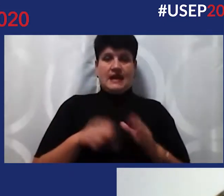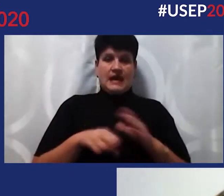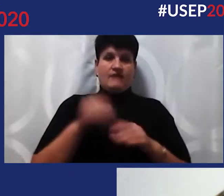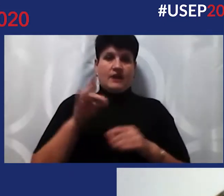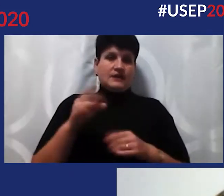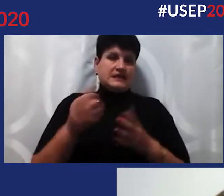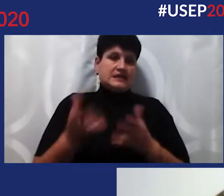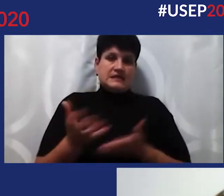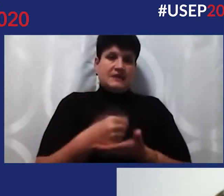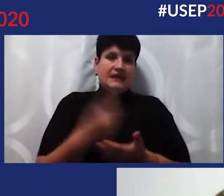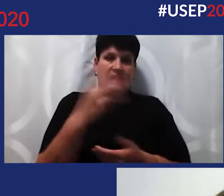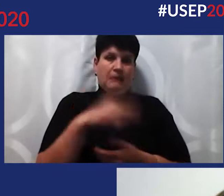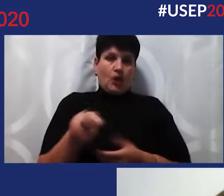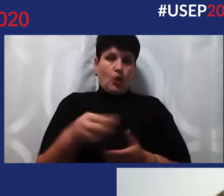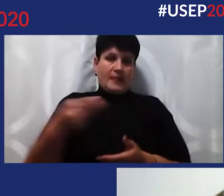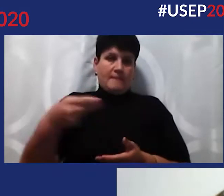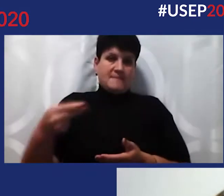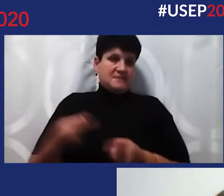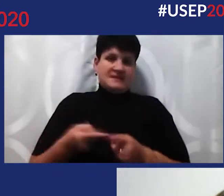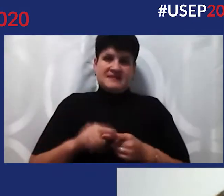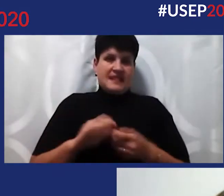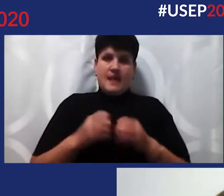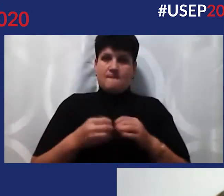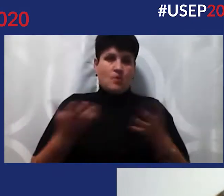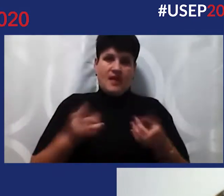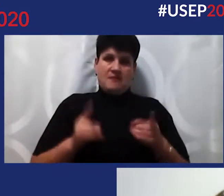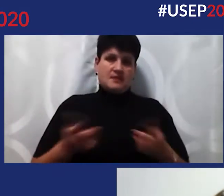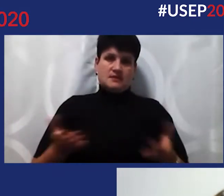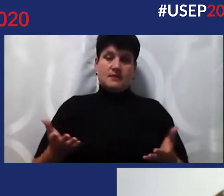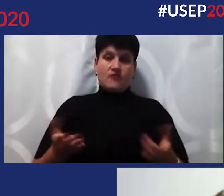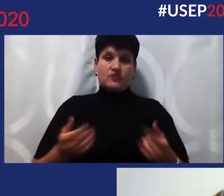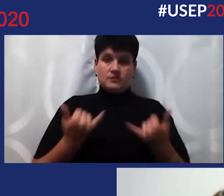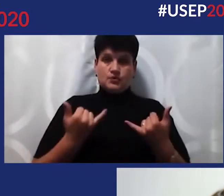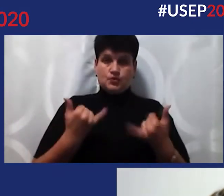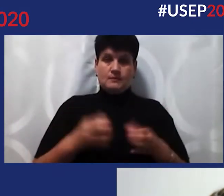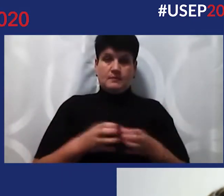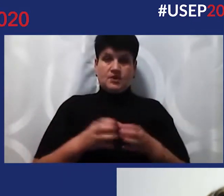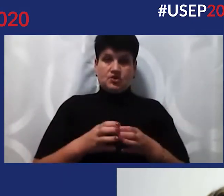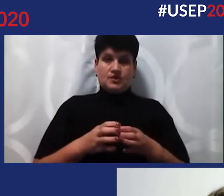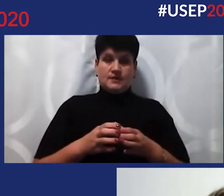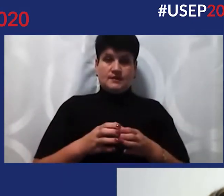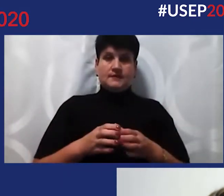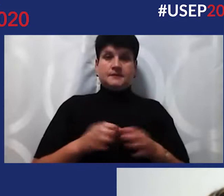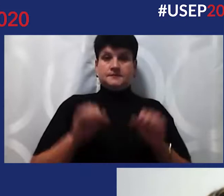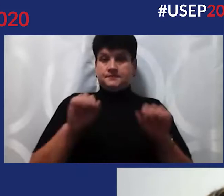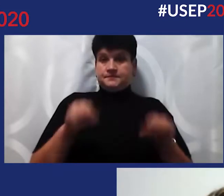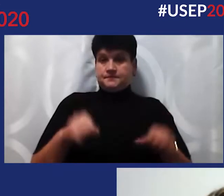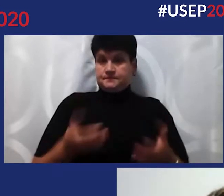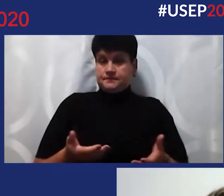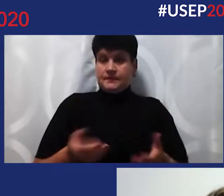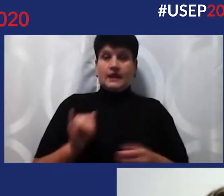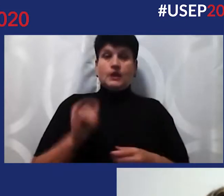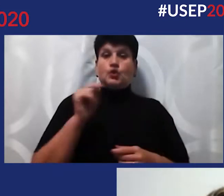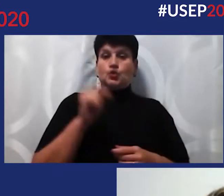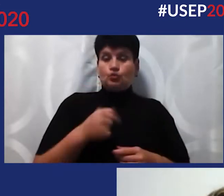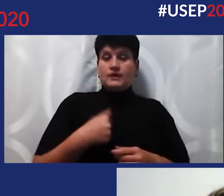able to initiate the referendum to block all the reforms. Getting 3 million votes with the